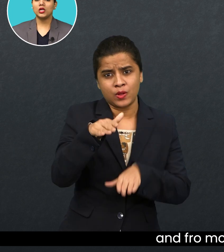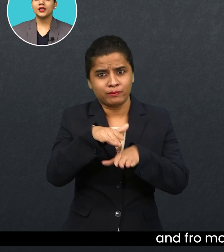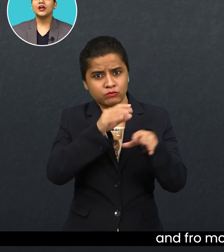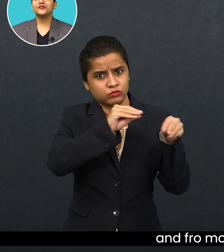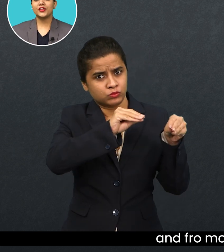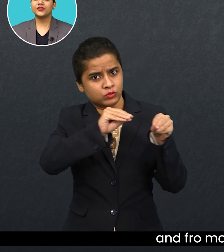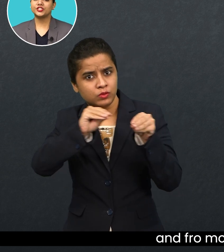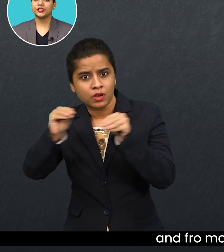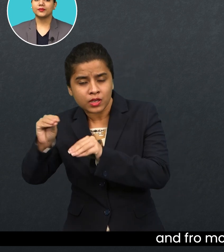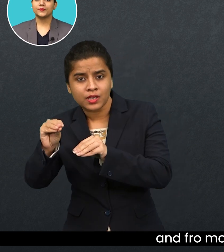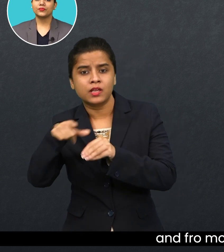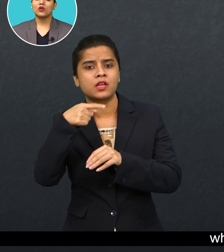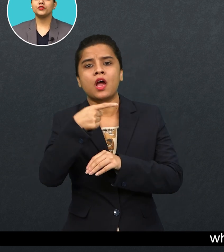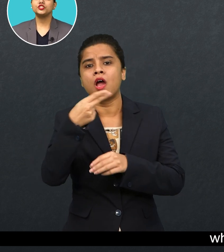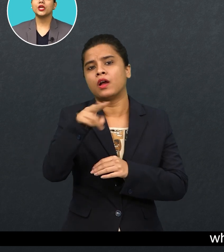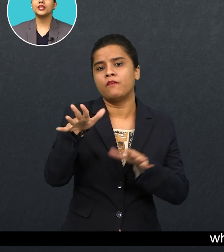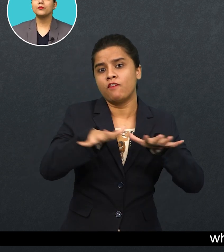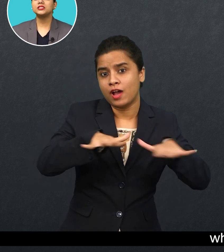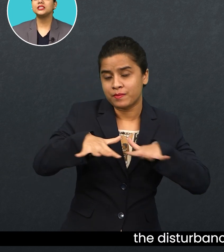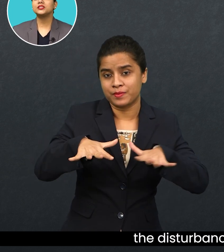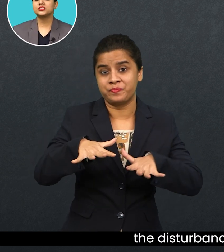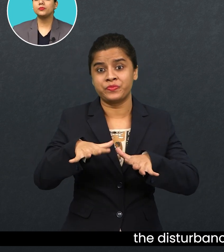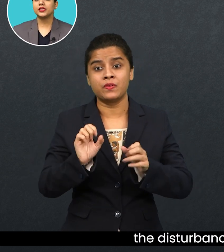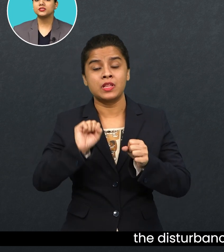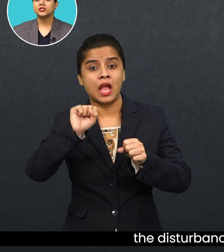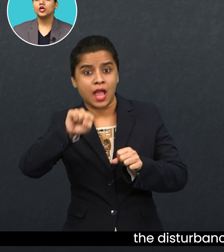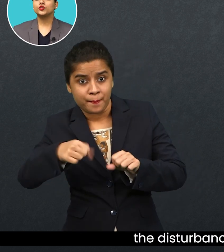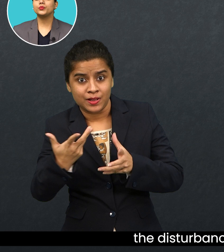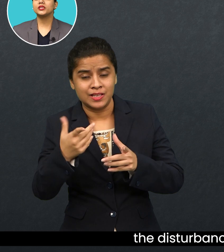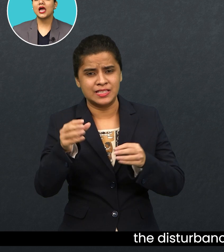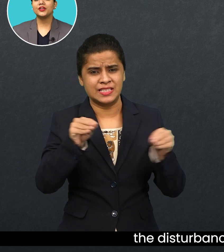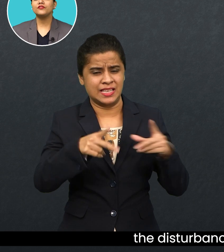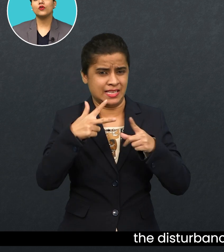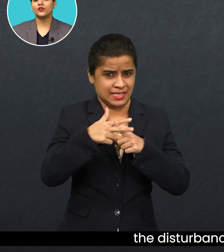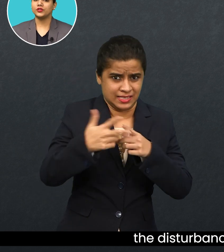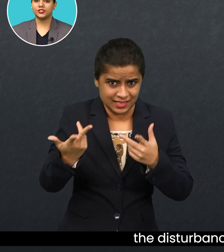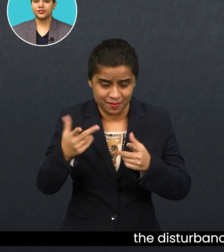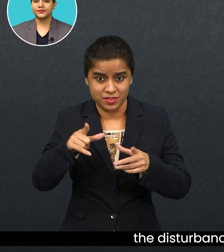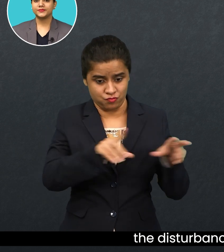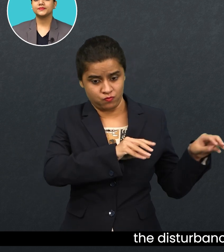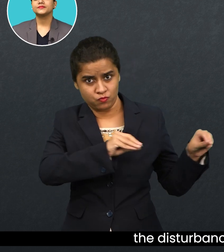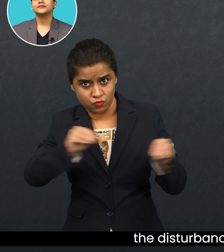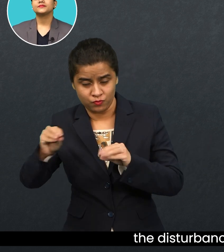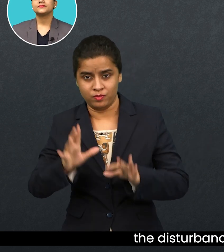called vibration which enables the disturbance to be carried forward.